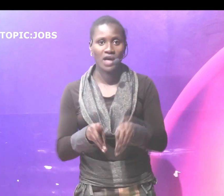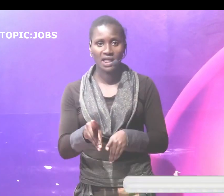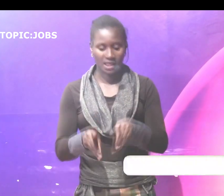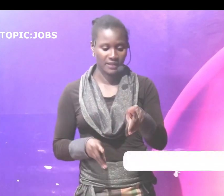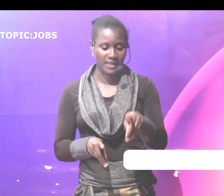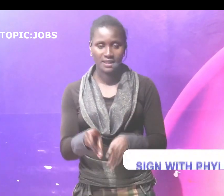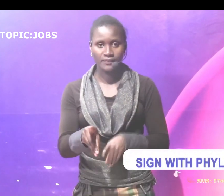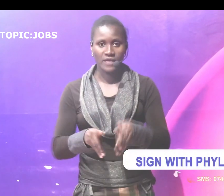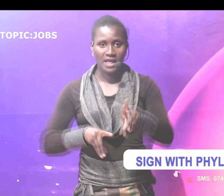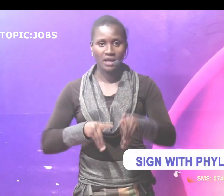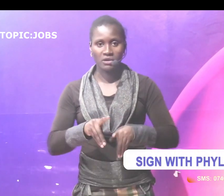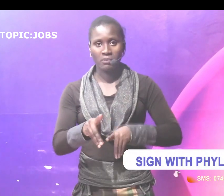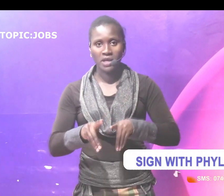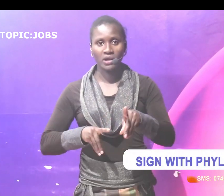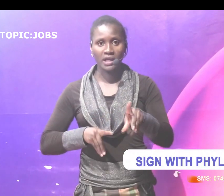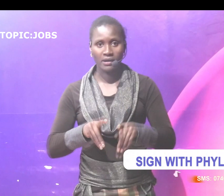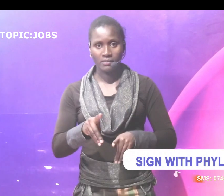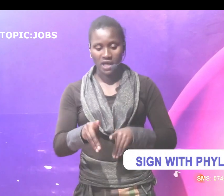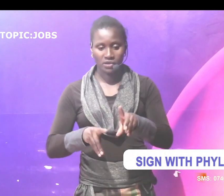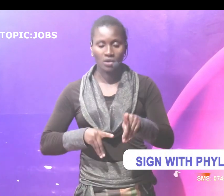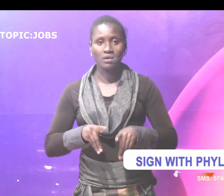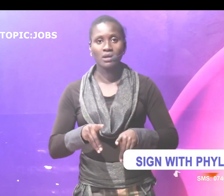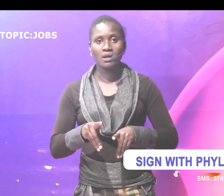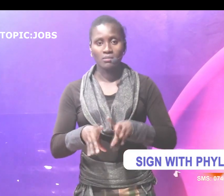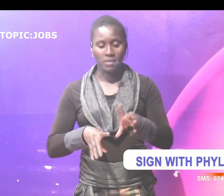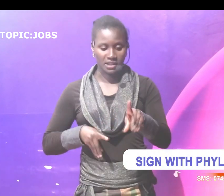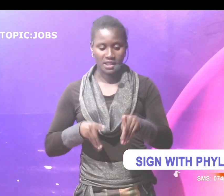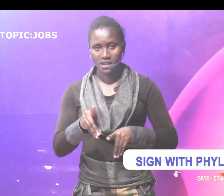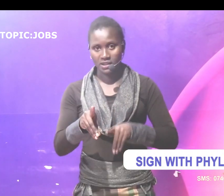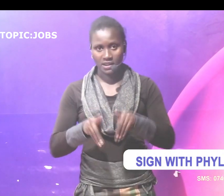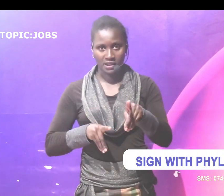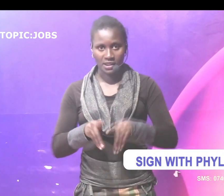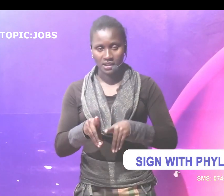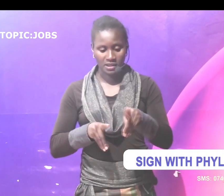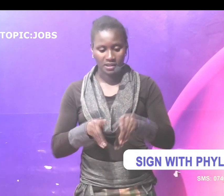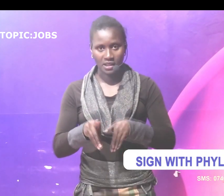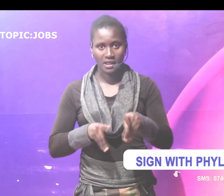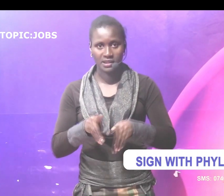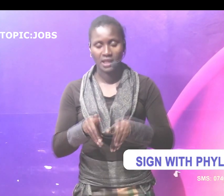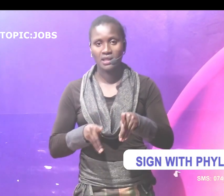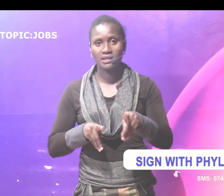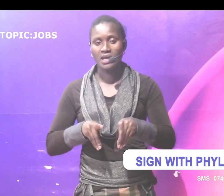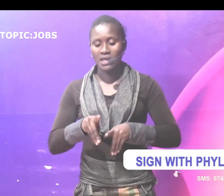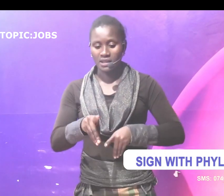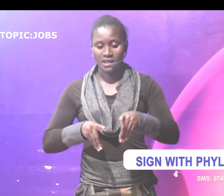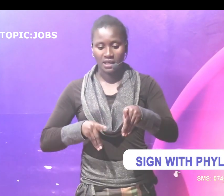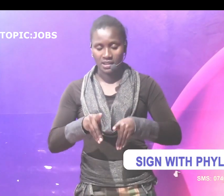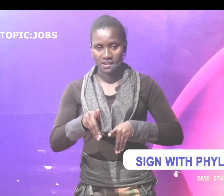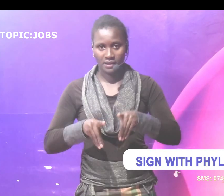like this, like you're pedaling a bicycle, but yet it is a director, like this, director.